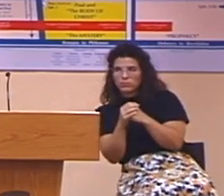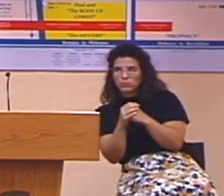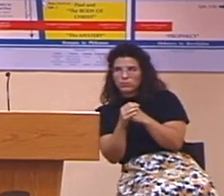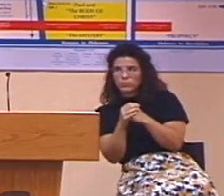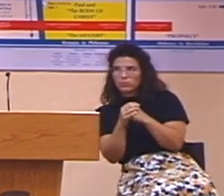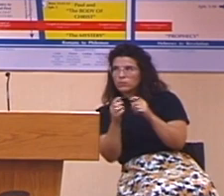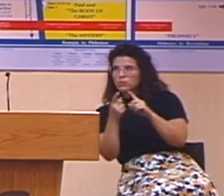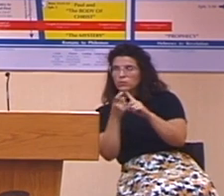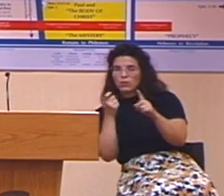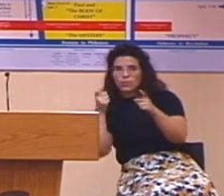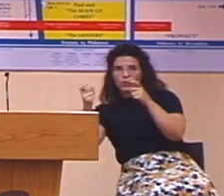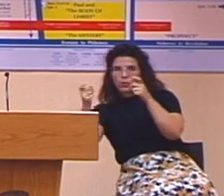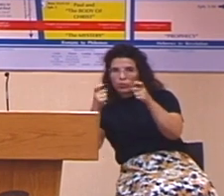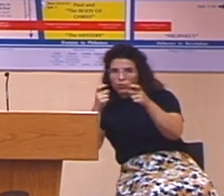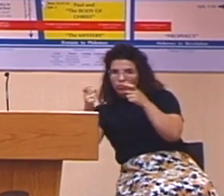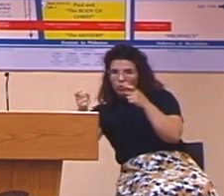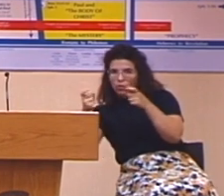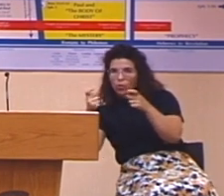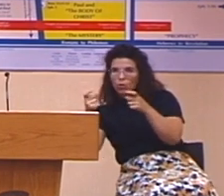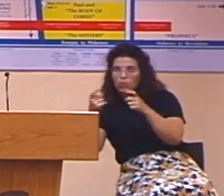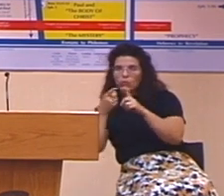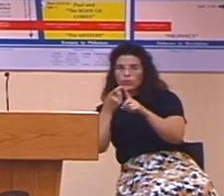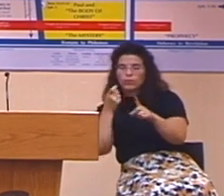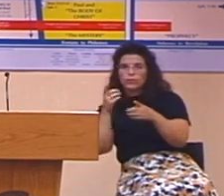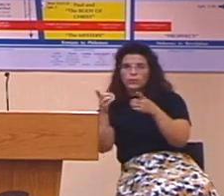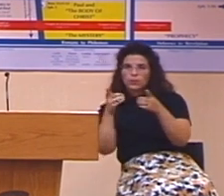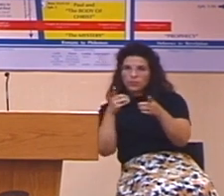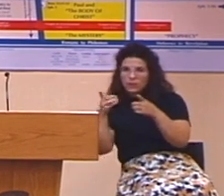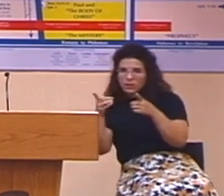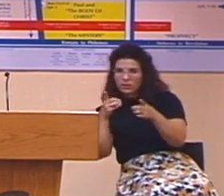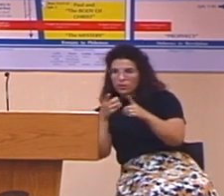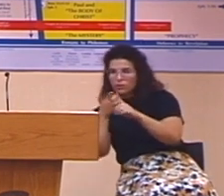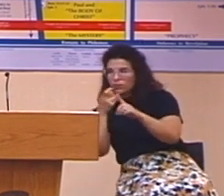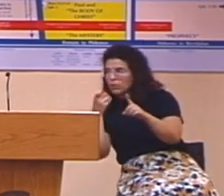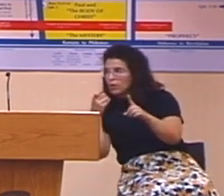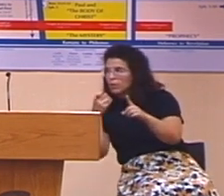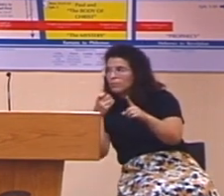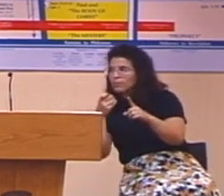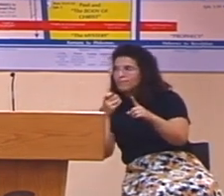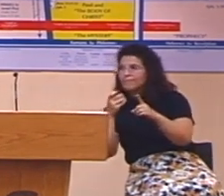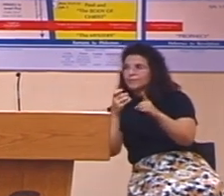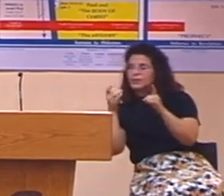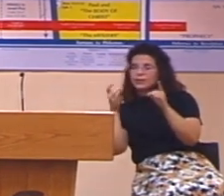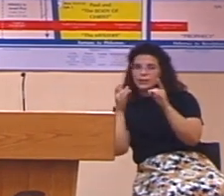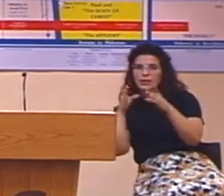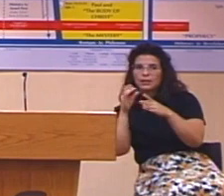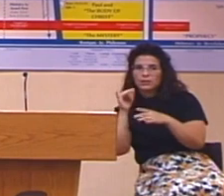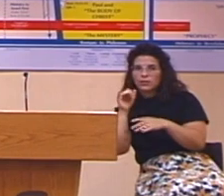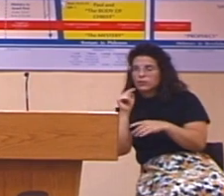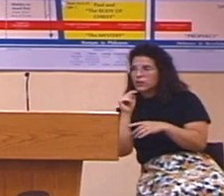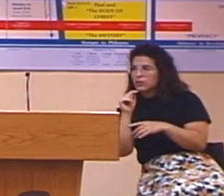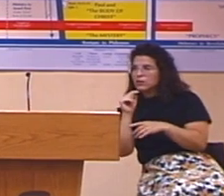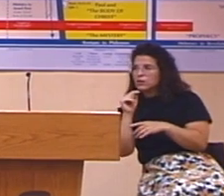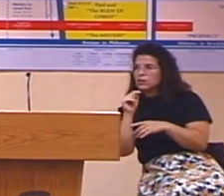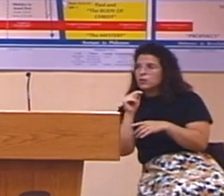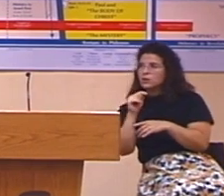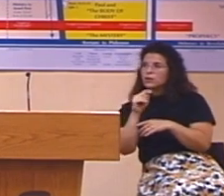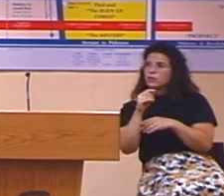from the control, from the dominion, from the angst of it.